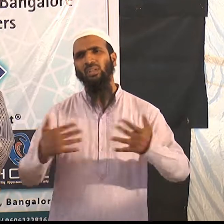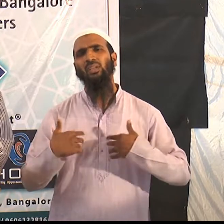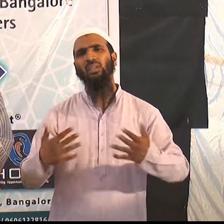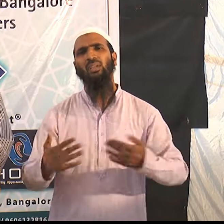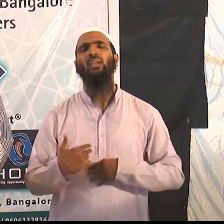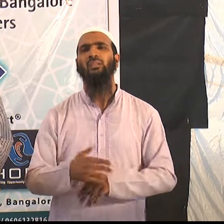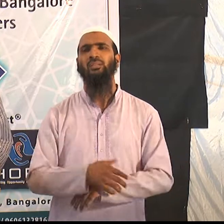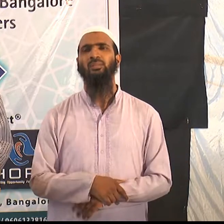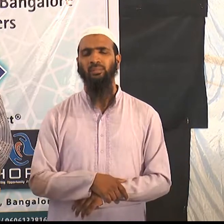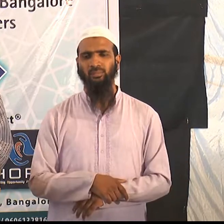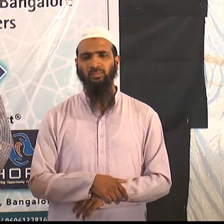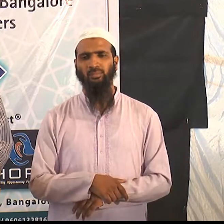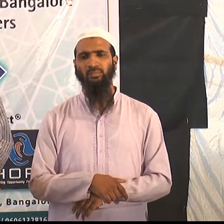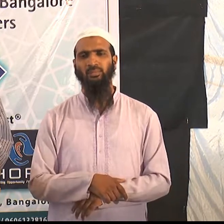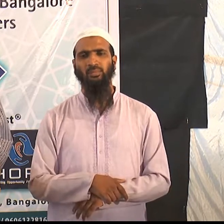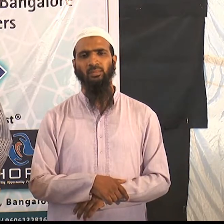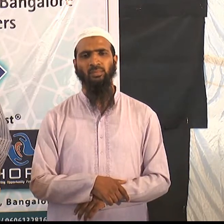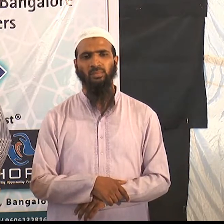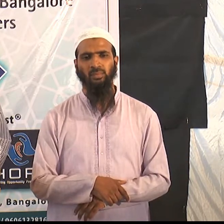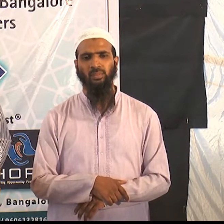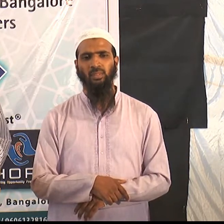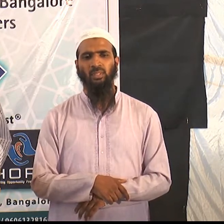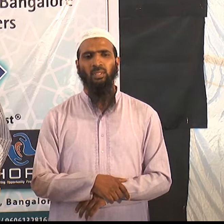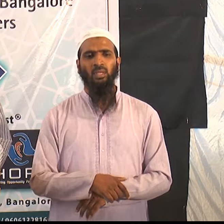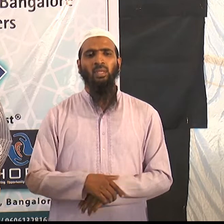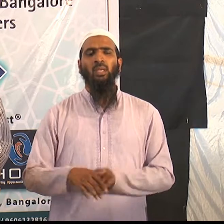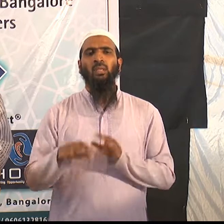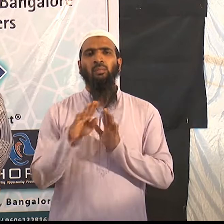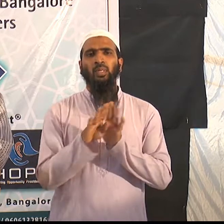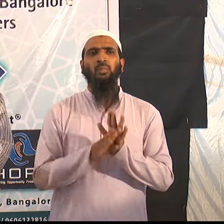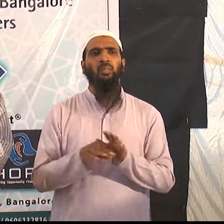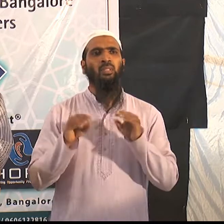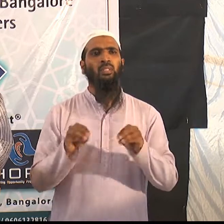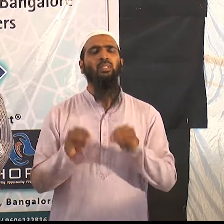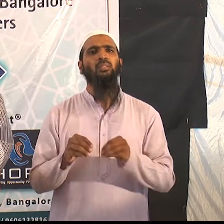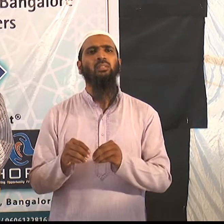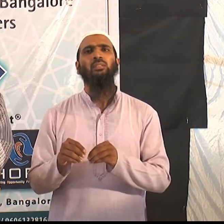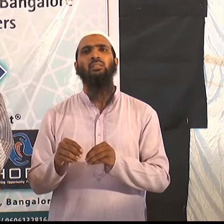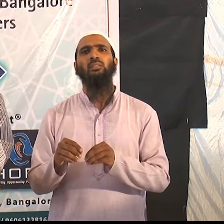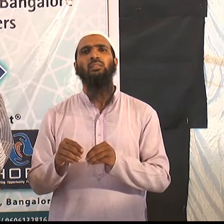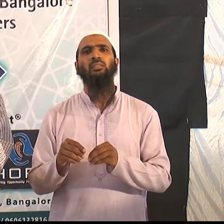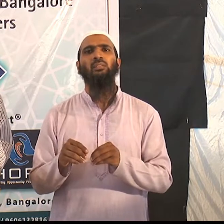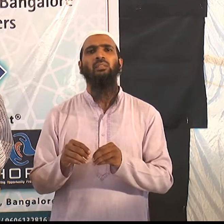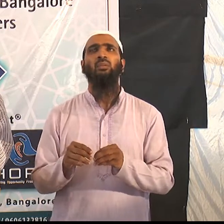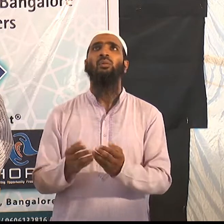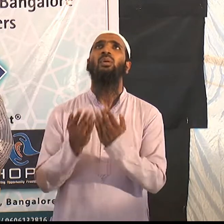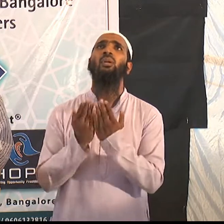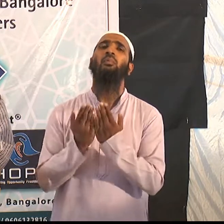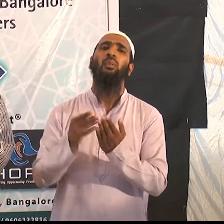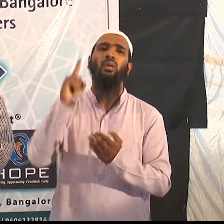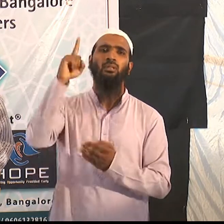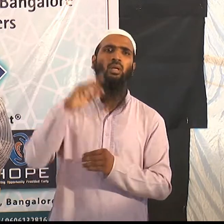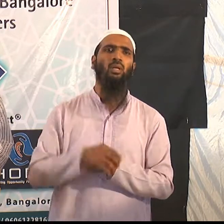The Bible says, seek and thou shalt find. Our prayers say, O Allah, O God,